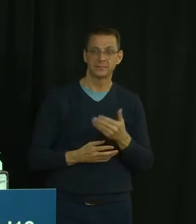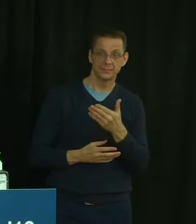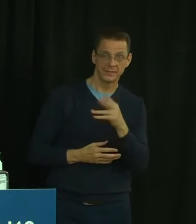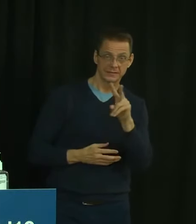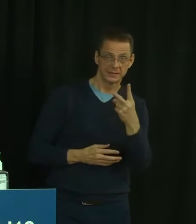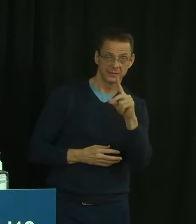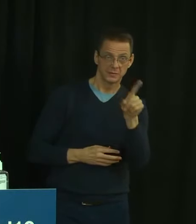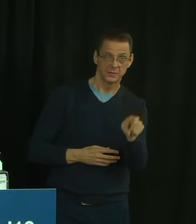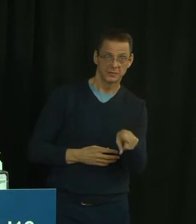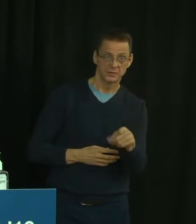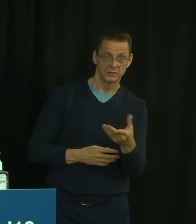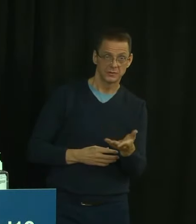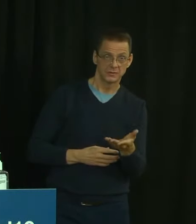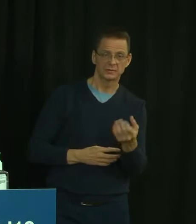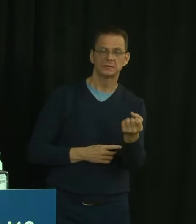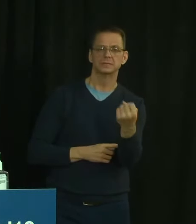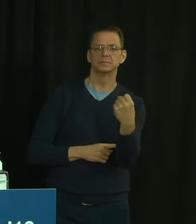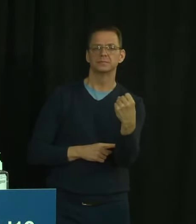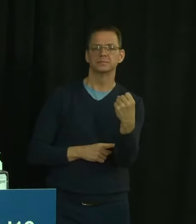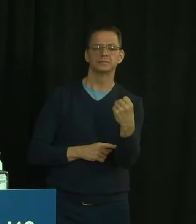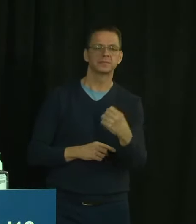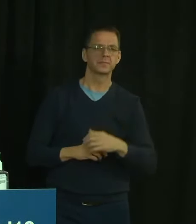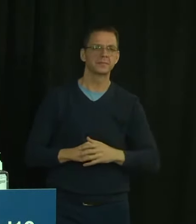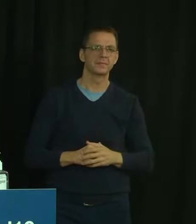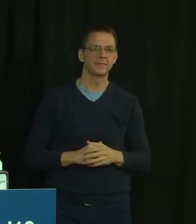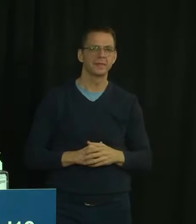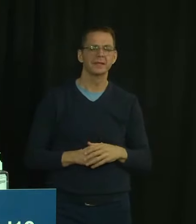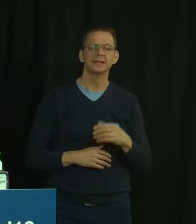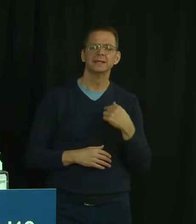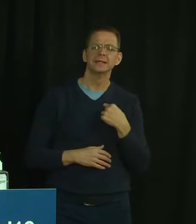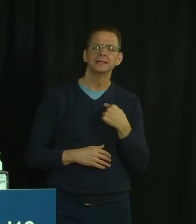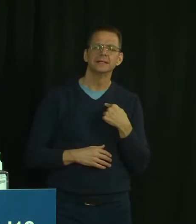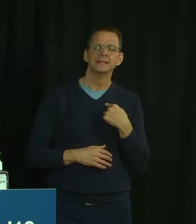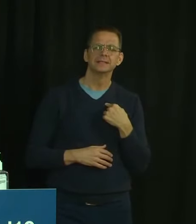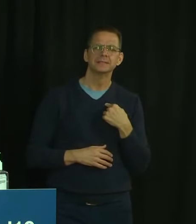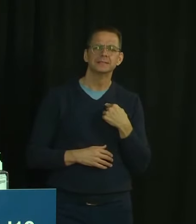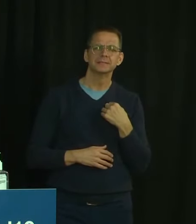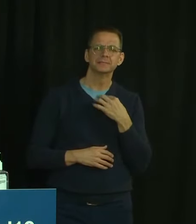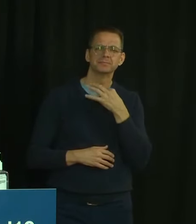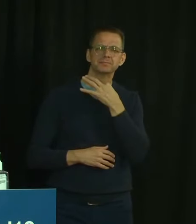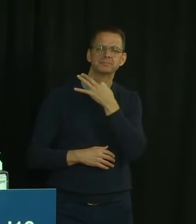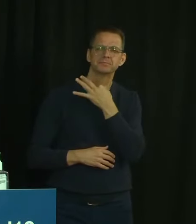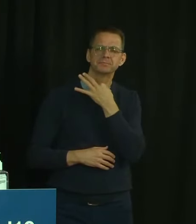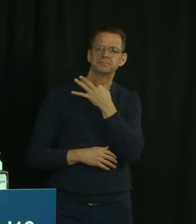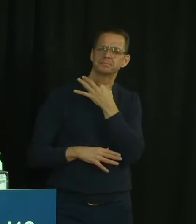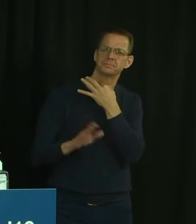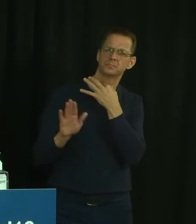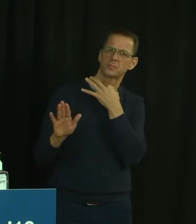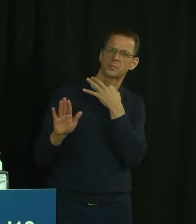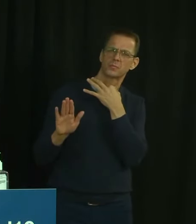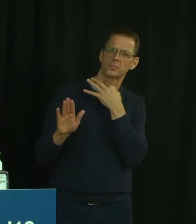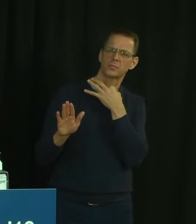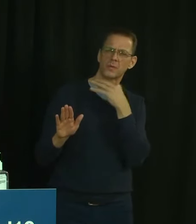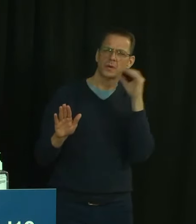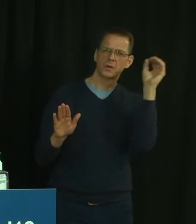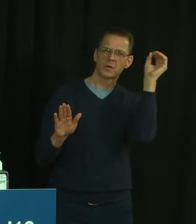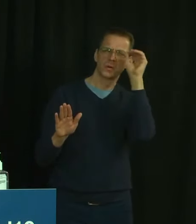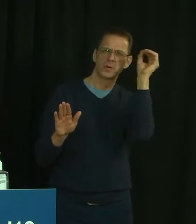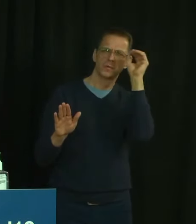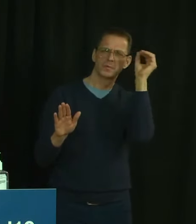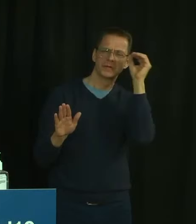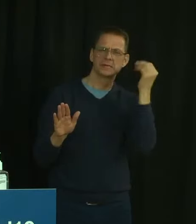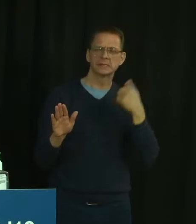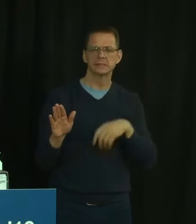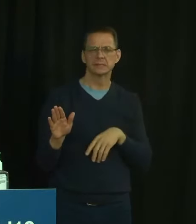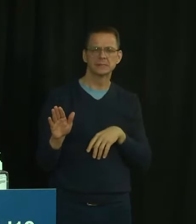want to get your thoughts on what the damage might be from this, because we've kind of gone